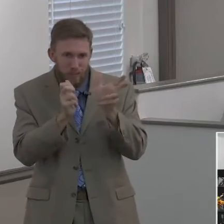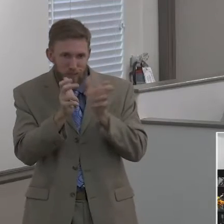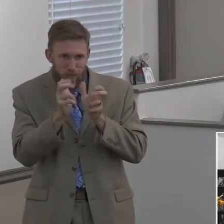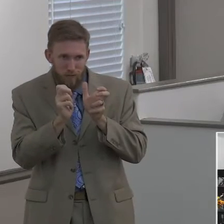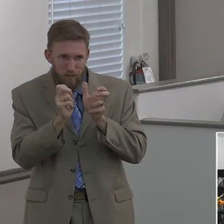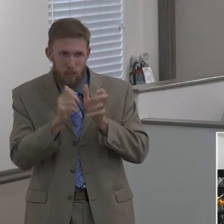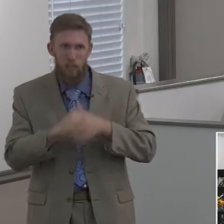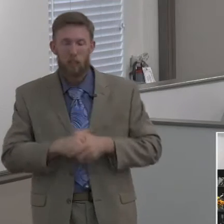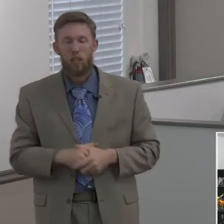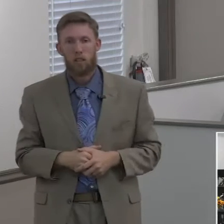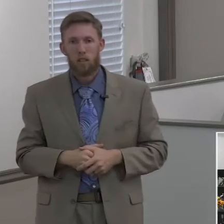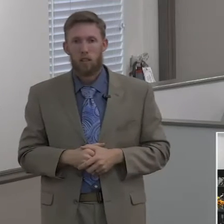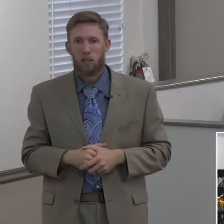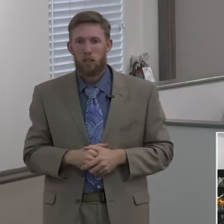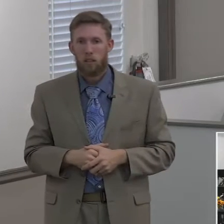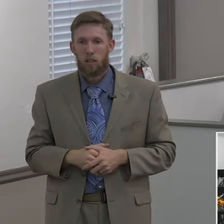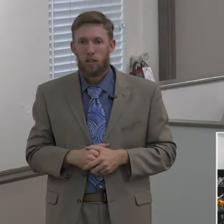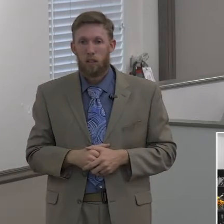listen.